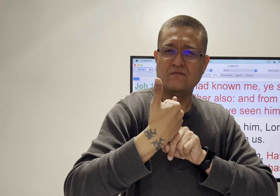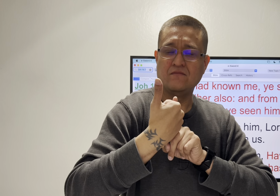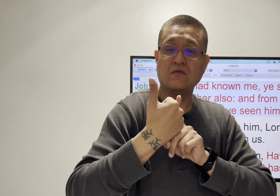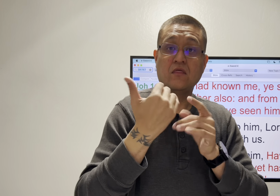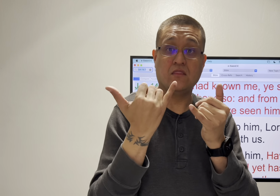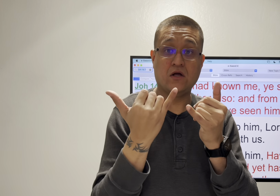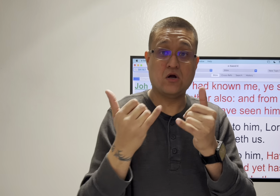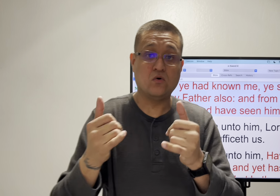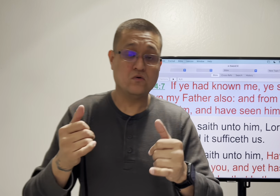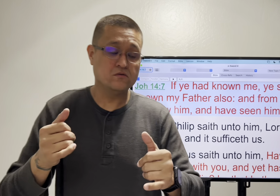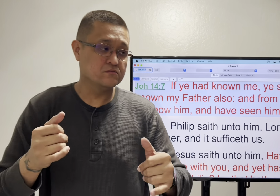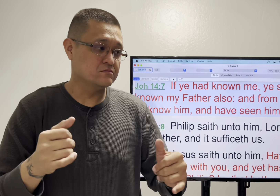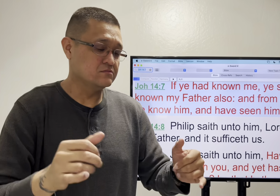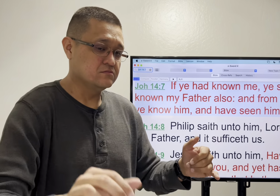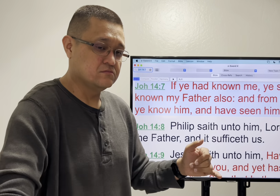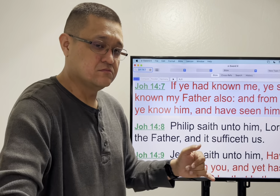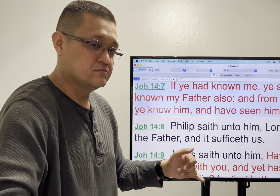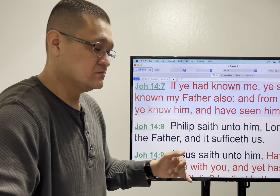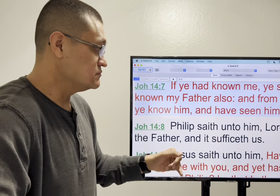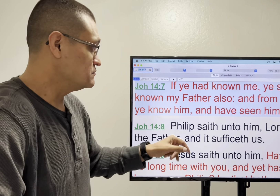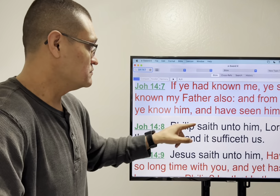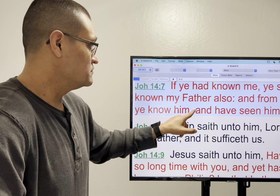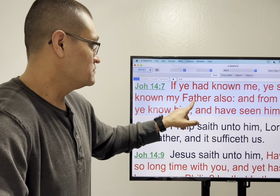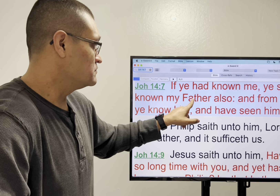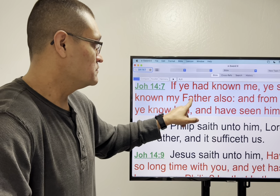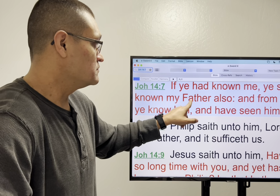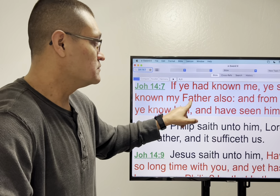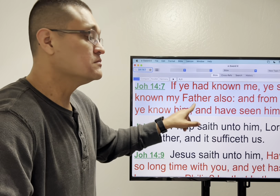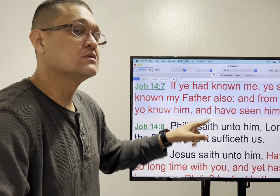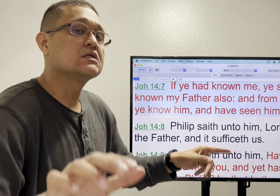So the Son of God, Son of Man, is talking about himself here as the Father.